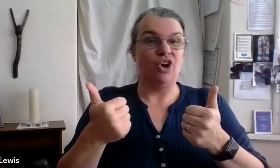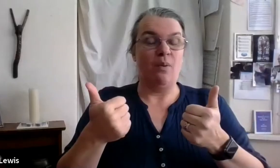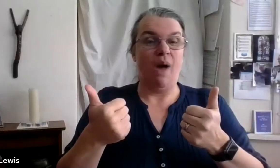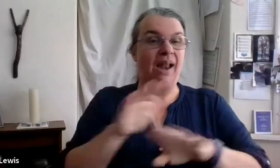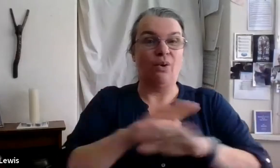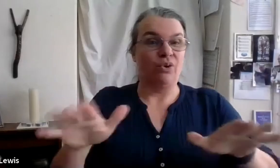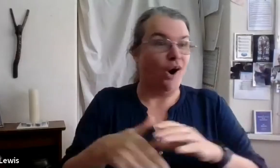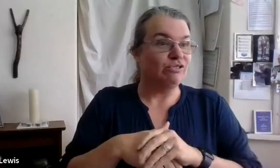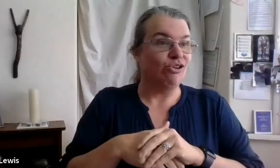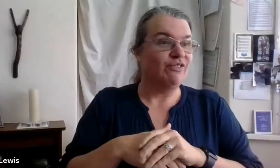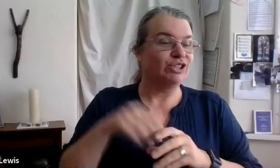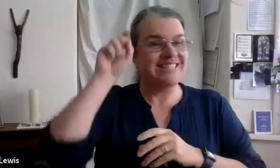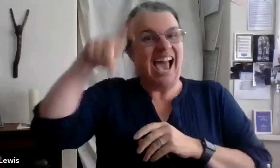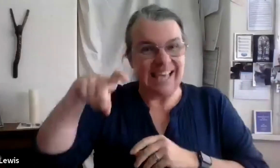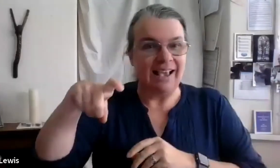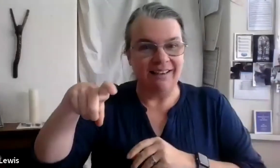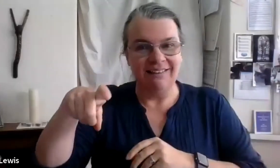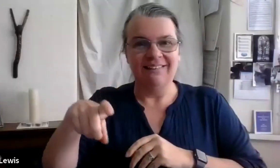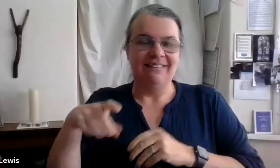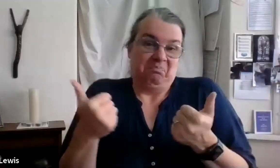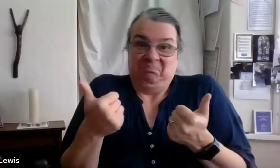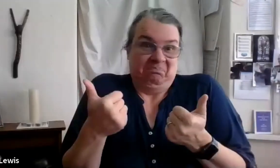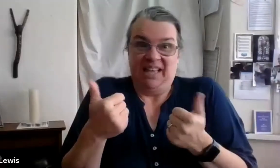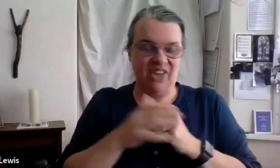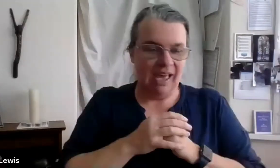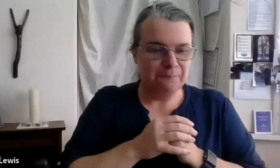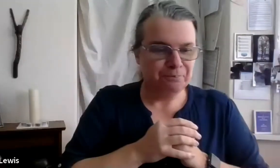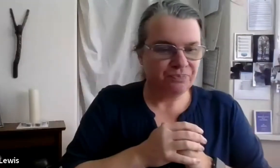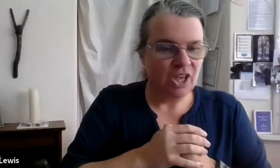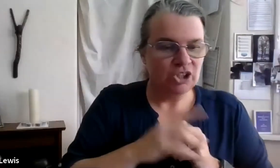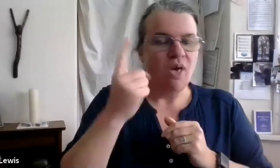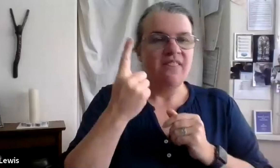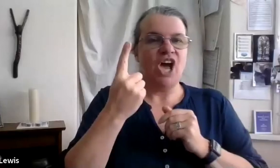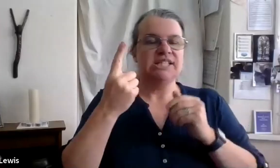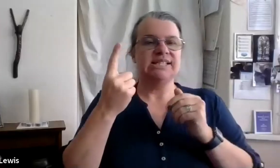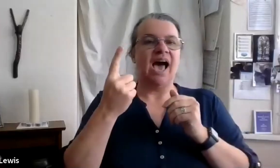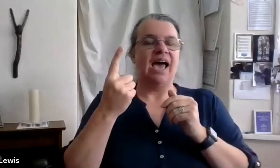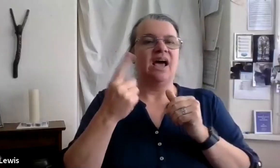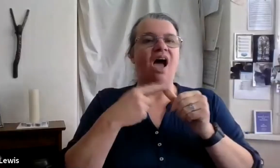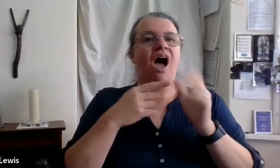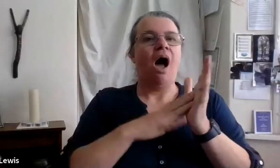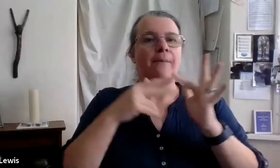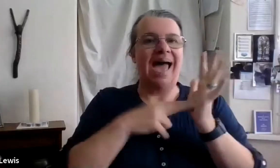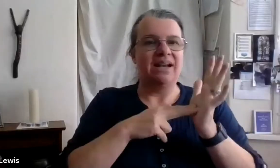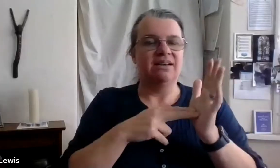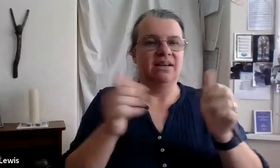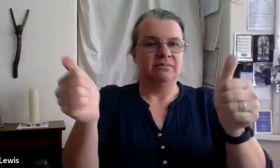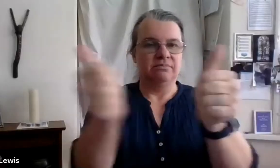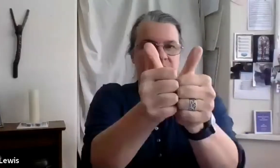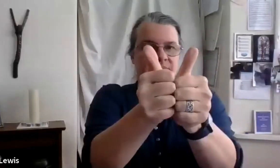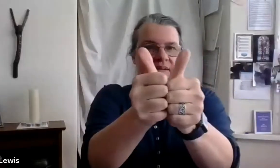you can do it well or not, or if you're just guessing. That's fine. First sign,